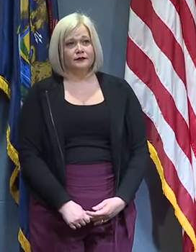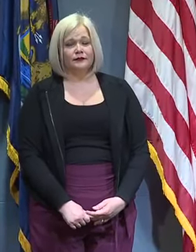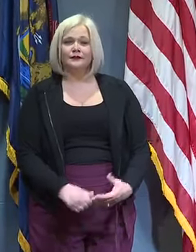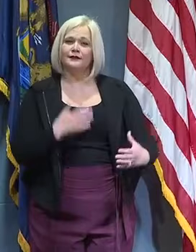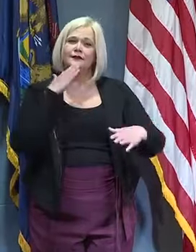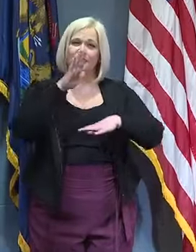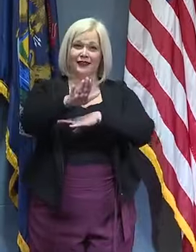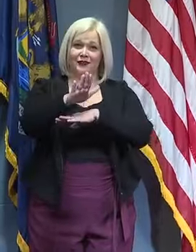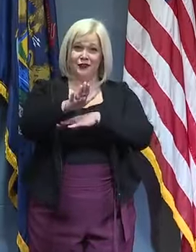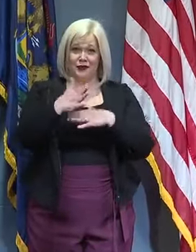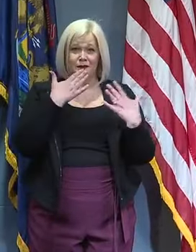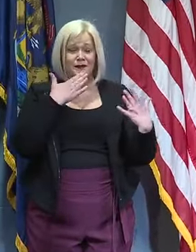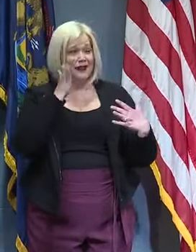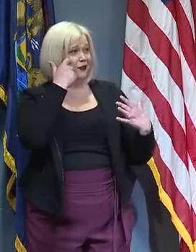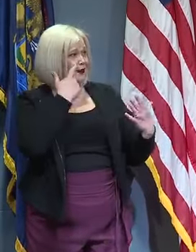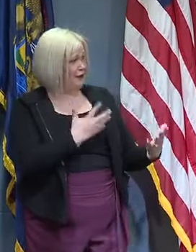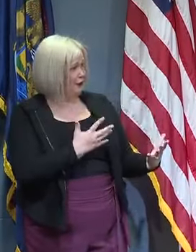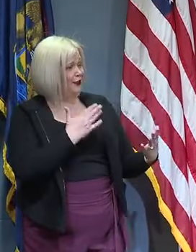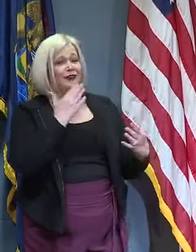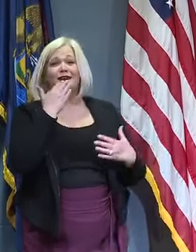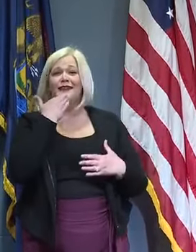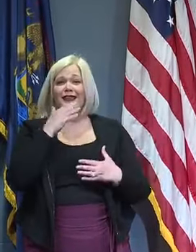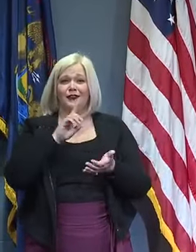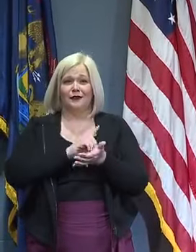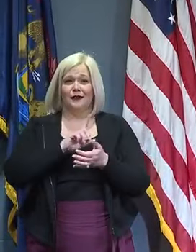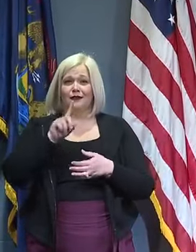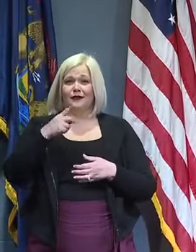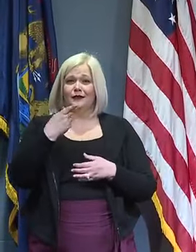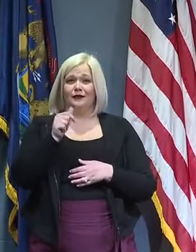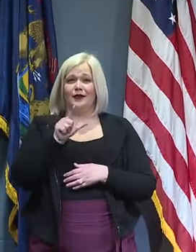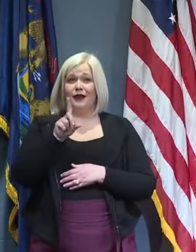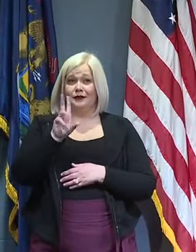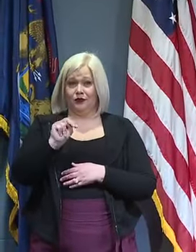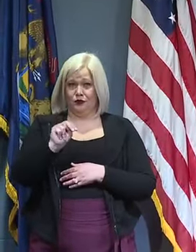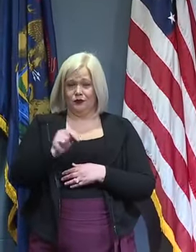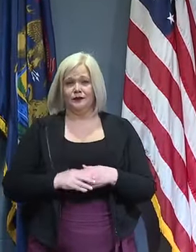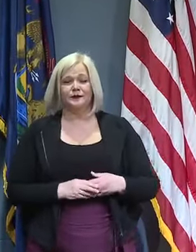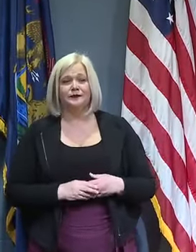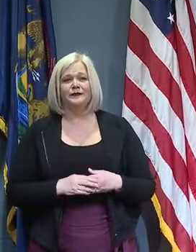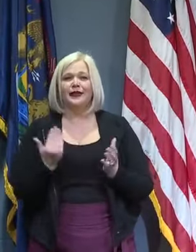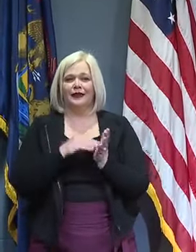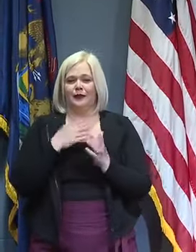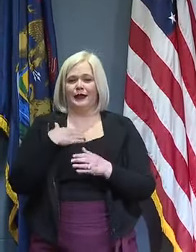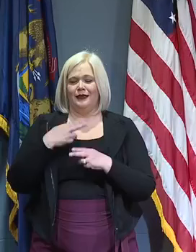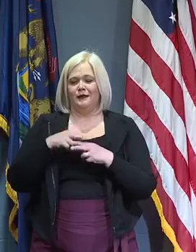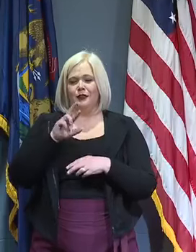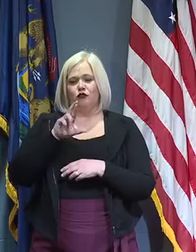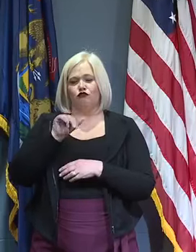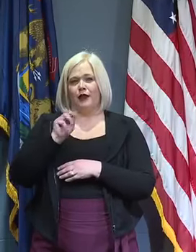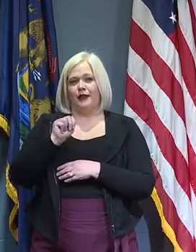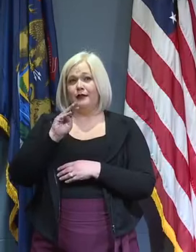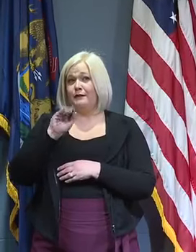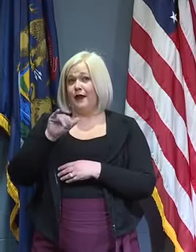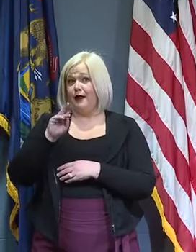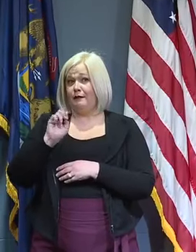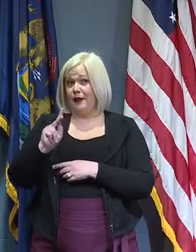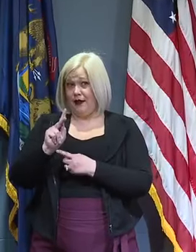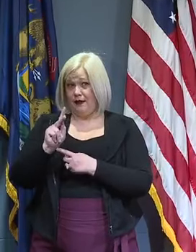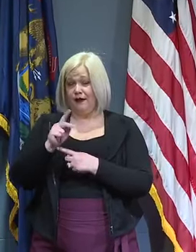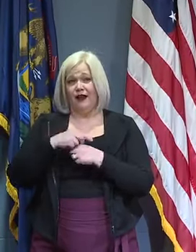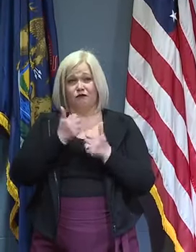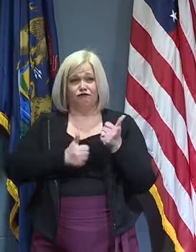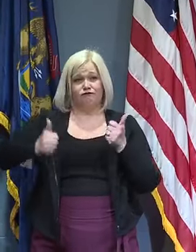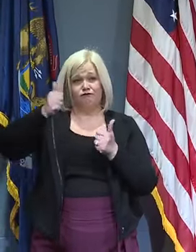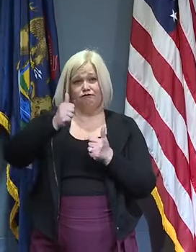Good afternoon, and thank you, Governor. Thank you, Dr. Khaldun. As was mentioned, my name is Ryan Maybach. I'm the president and CEO of Barton